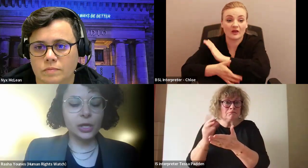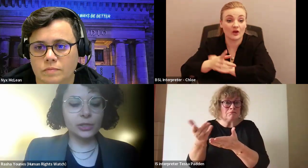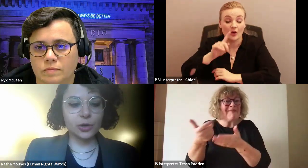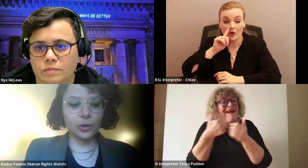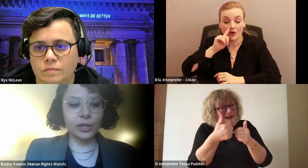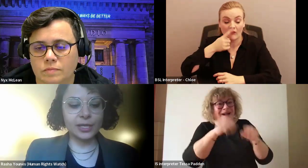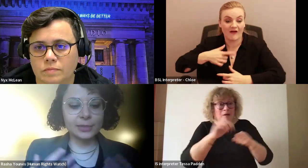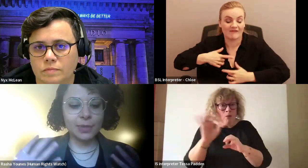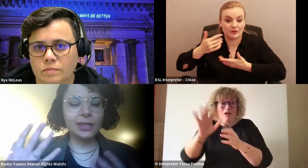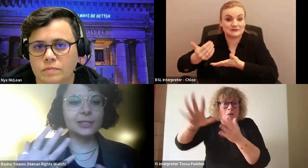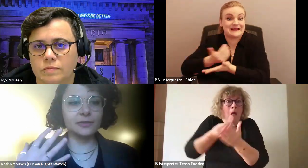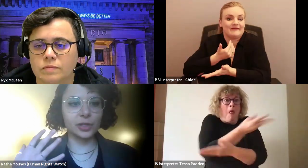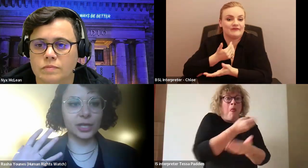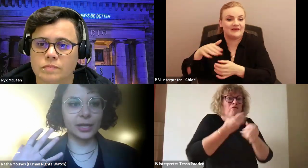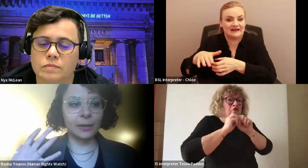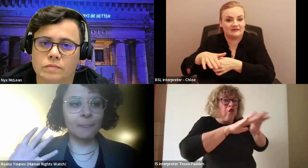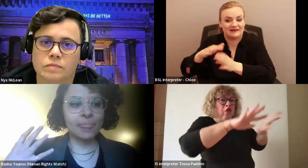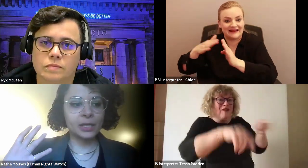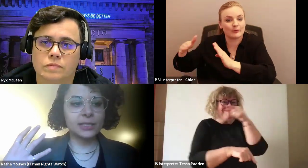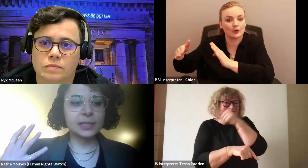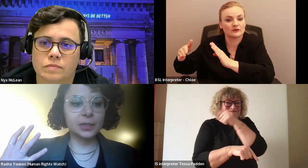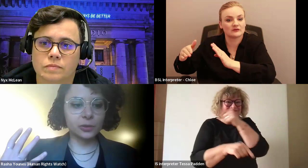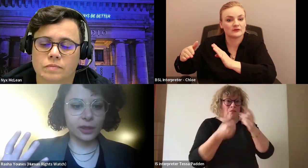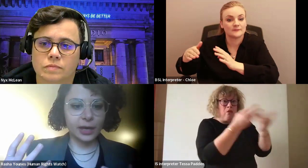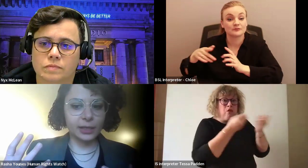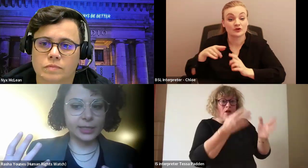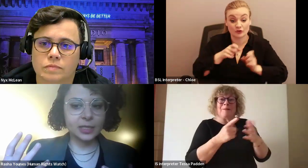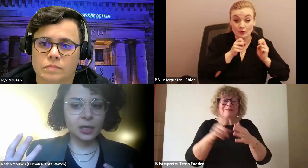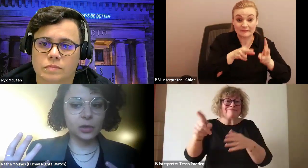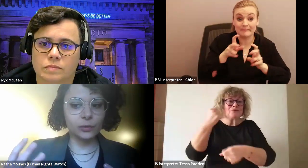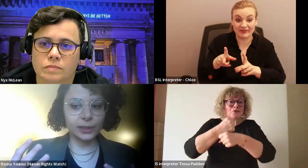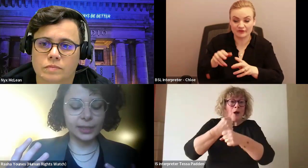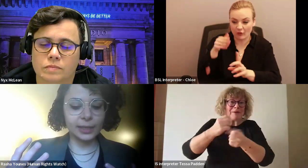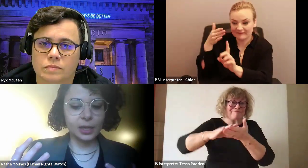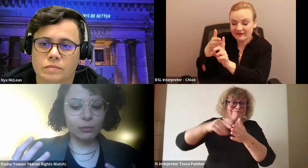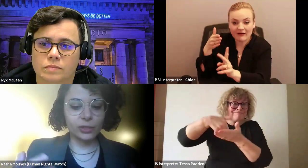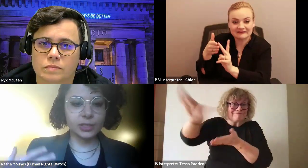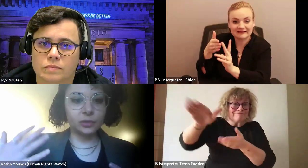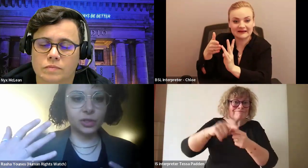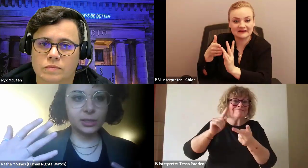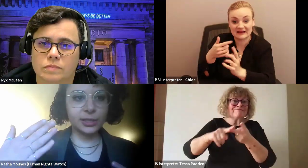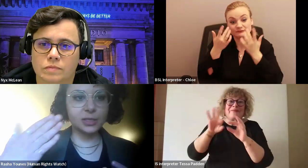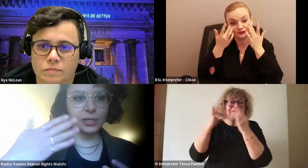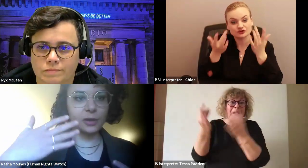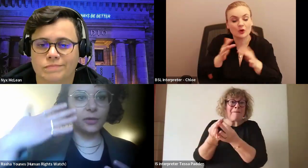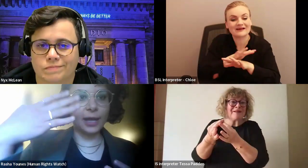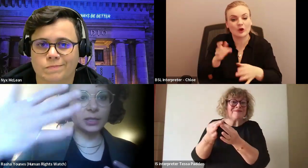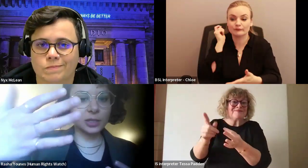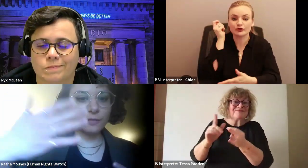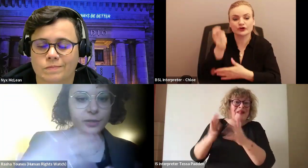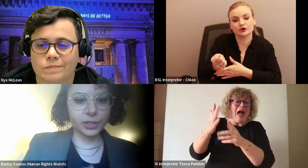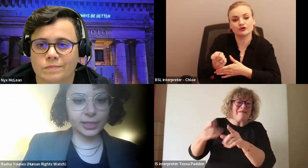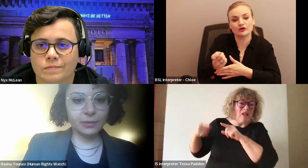neighborhoods. So these methods of targeting signal that it's not only prosecution that is on the